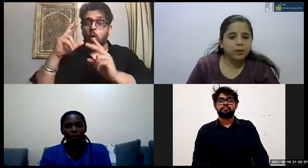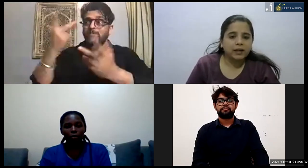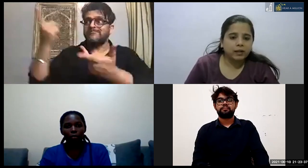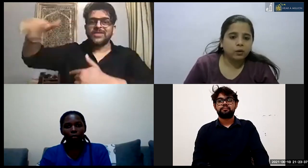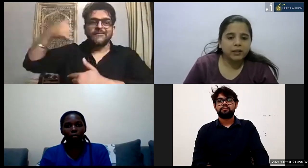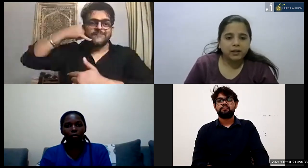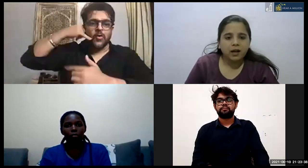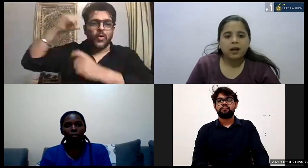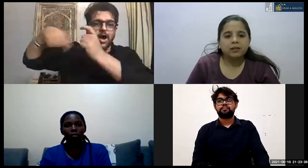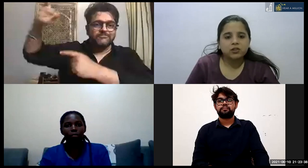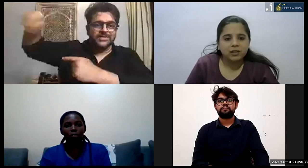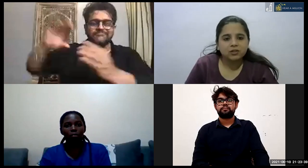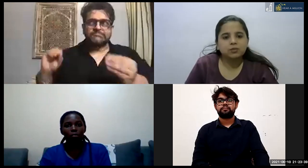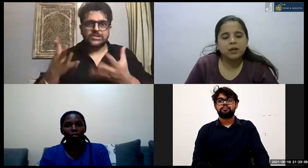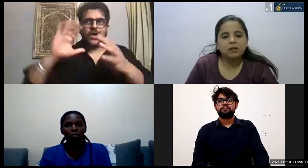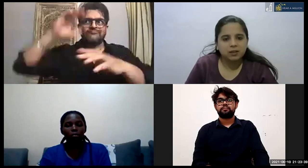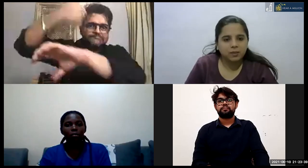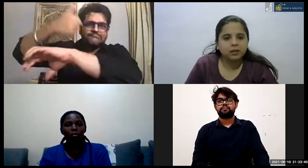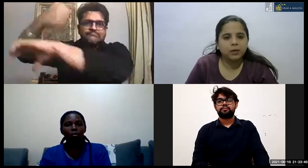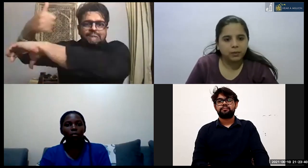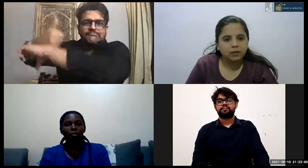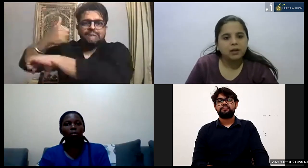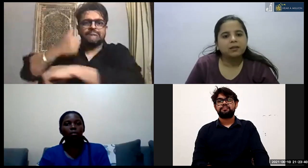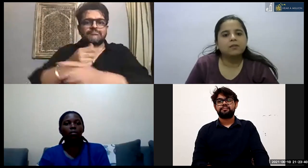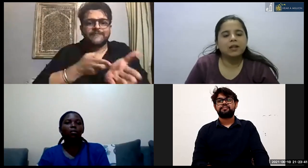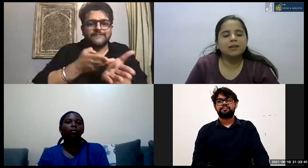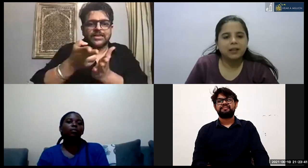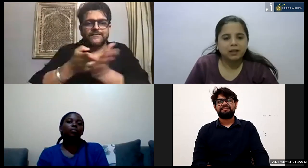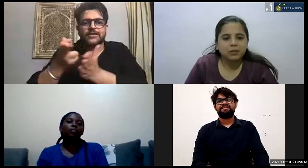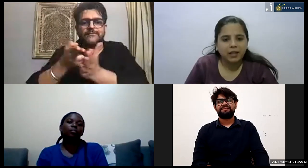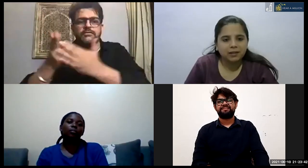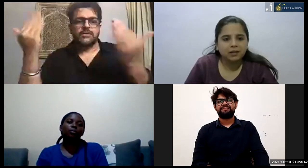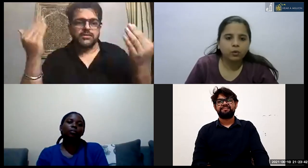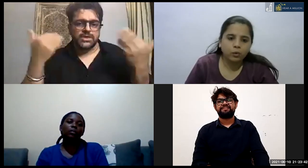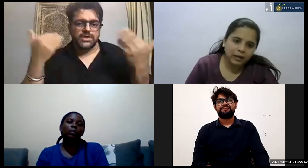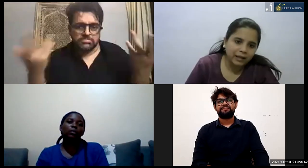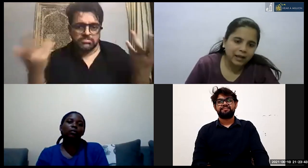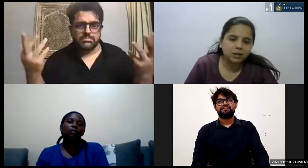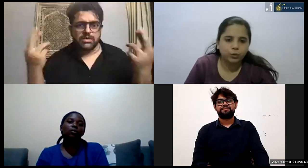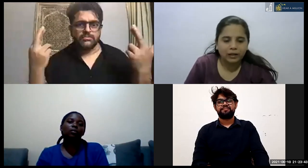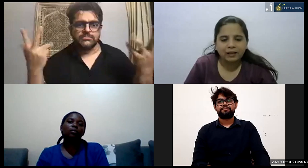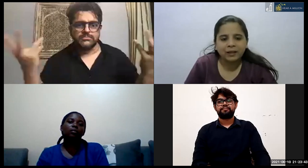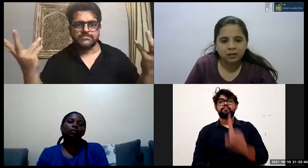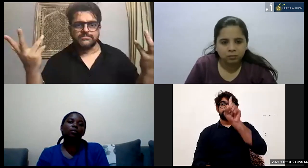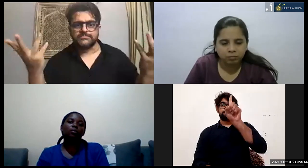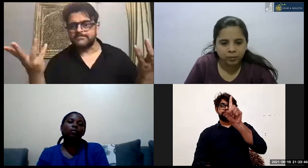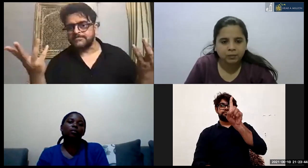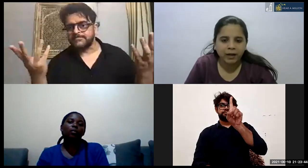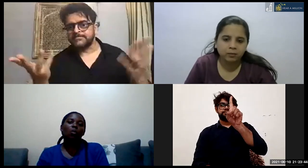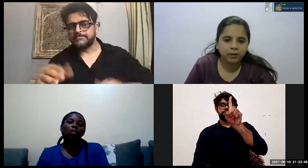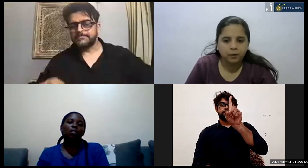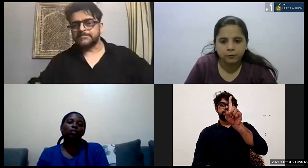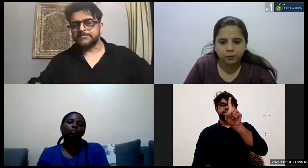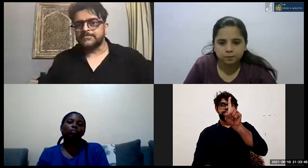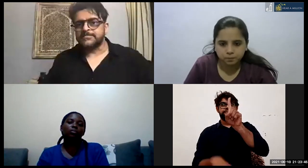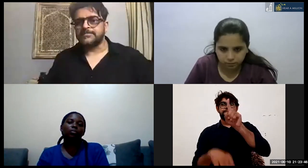we will be collecting all the data and the challenges being faced by the people, then we can set up the things in rural areas as well, and then people